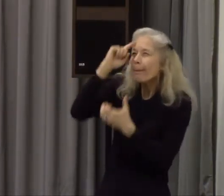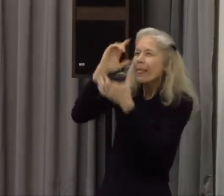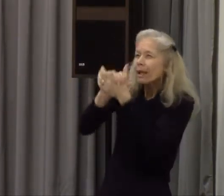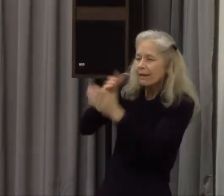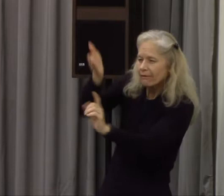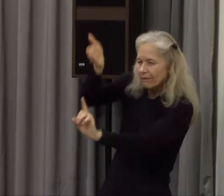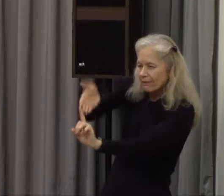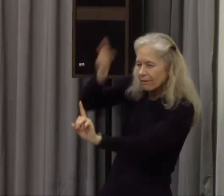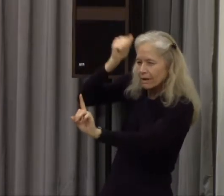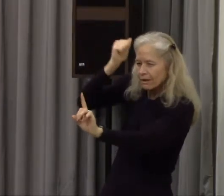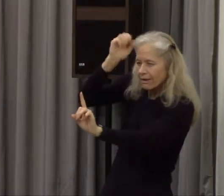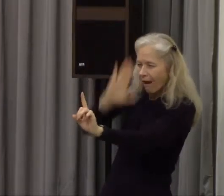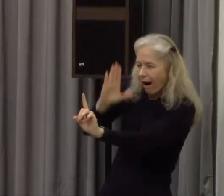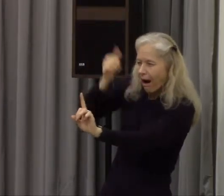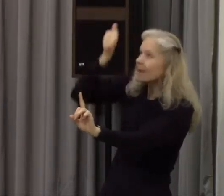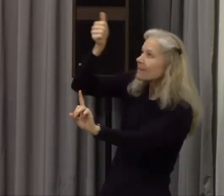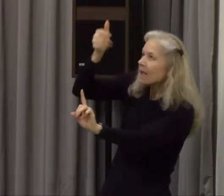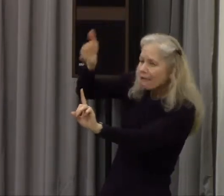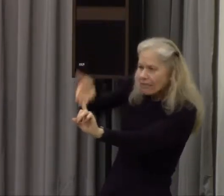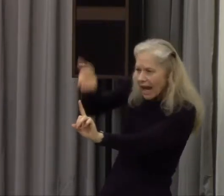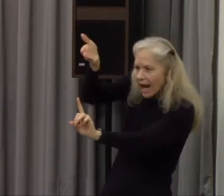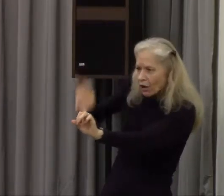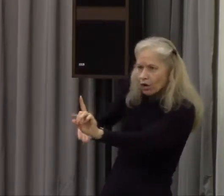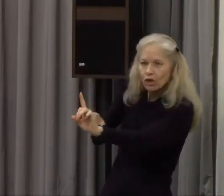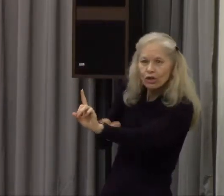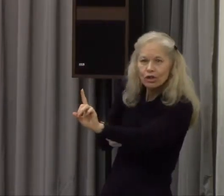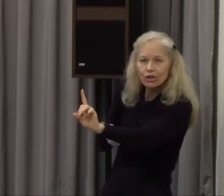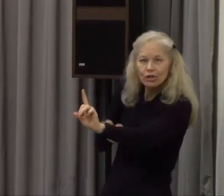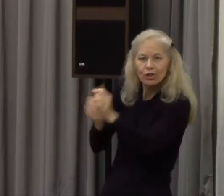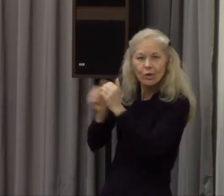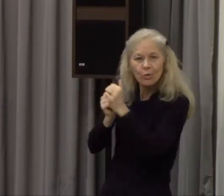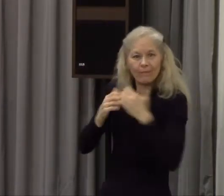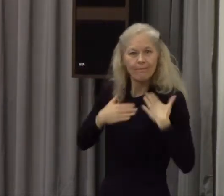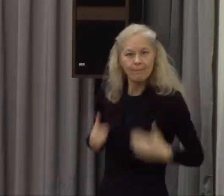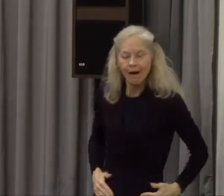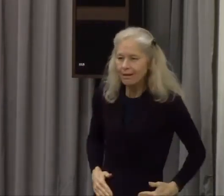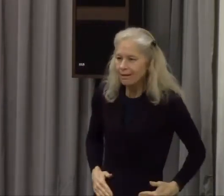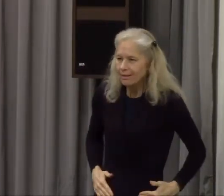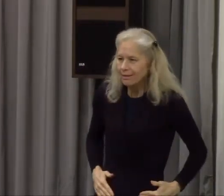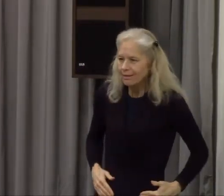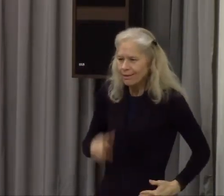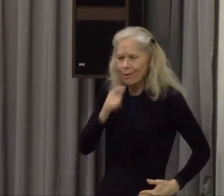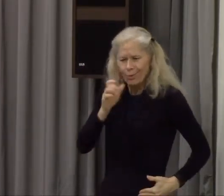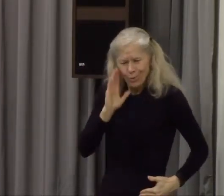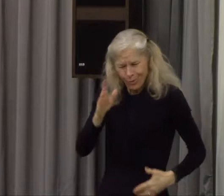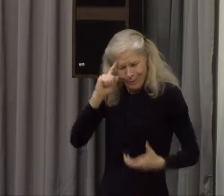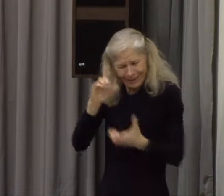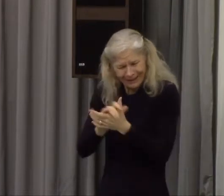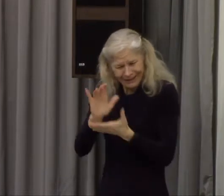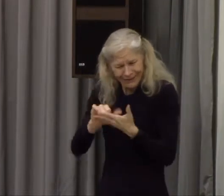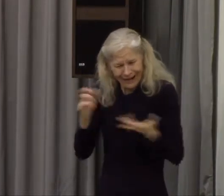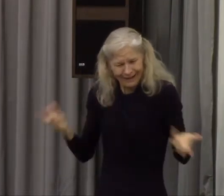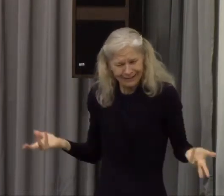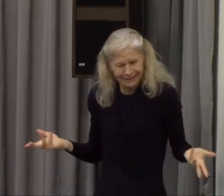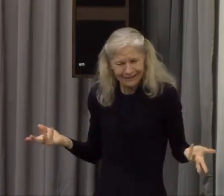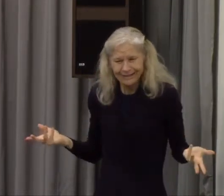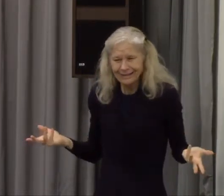only God in the world, would become a man. And he would have an arm that you could see.